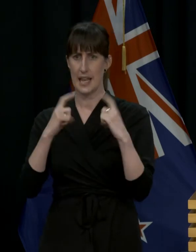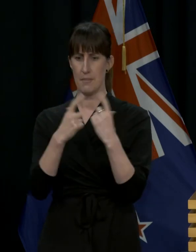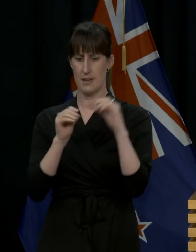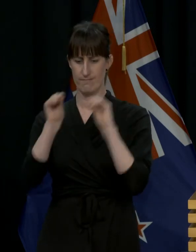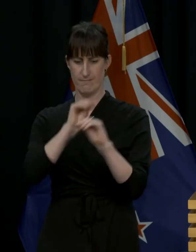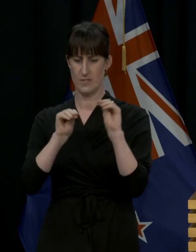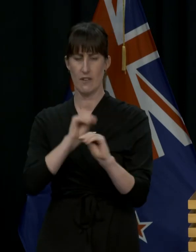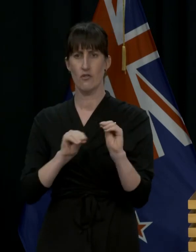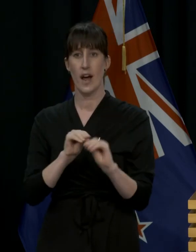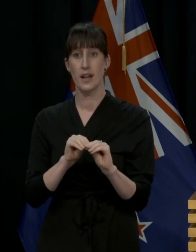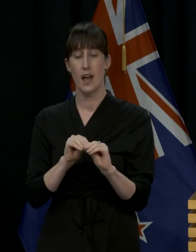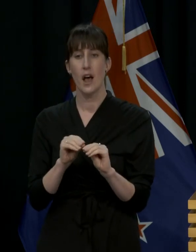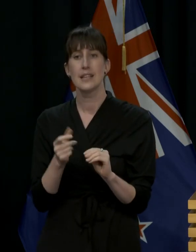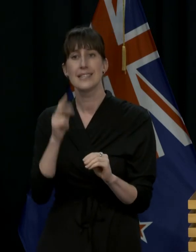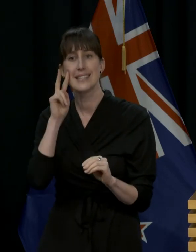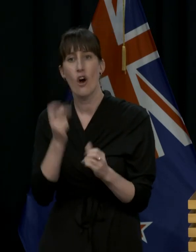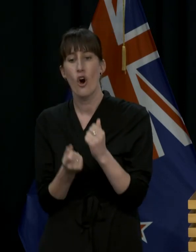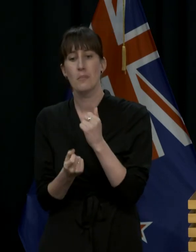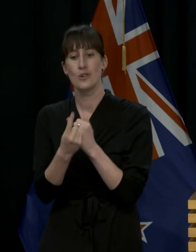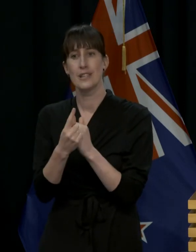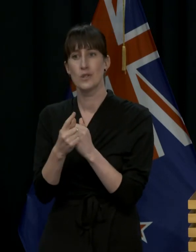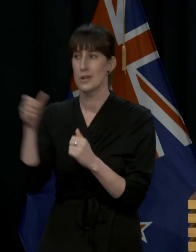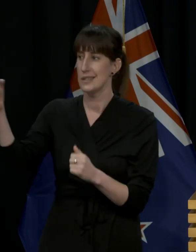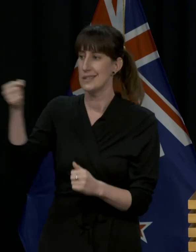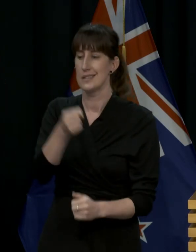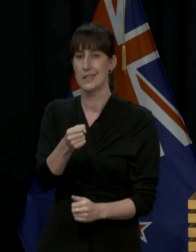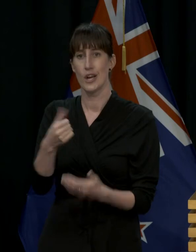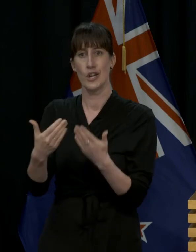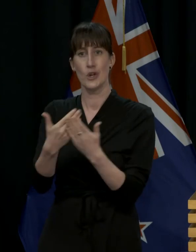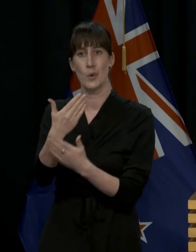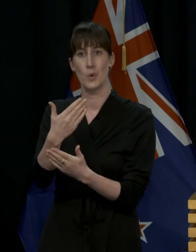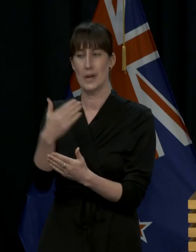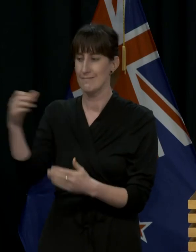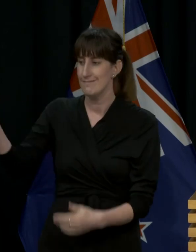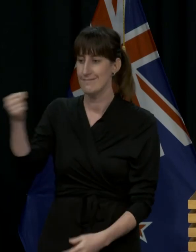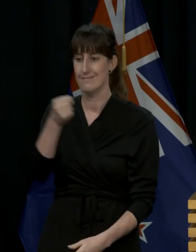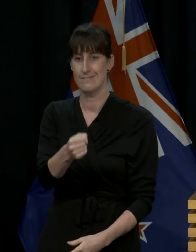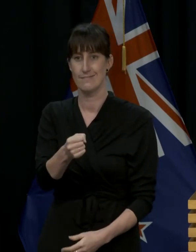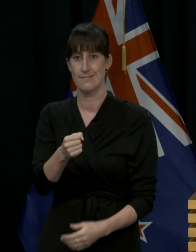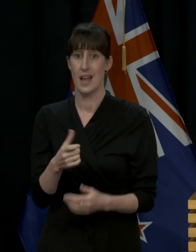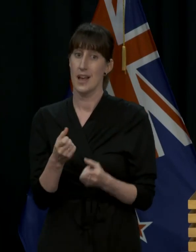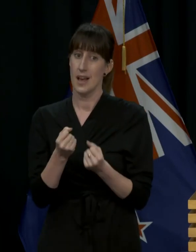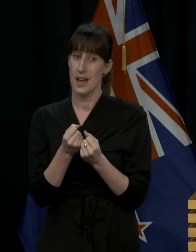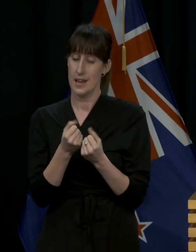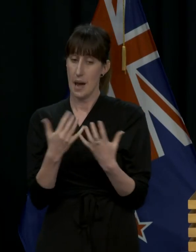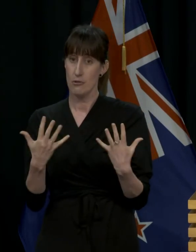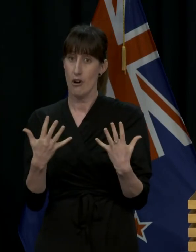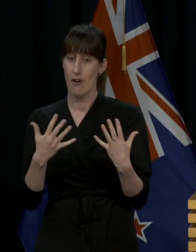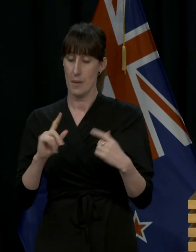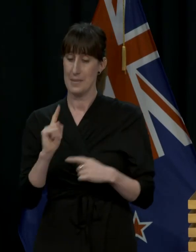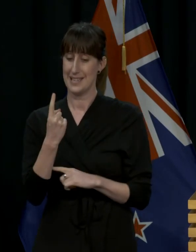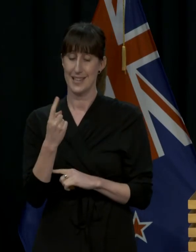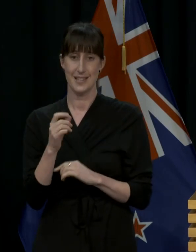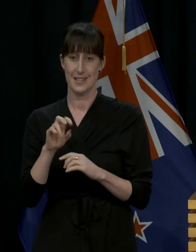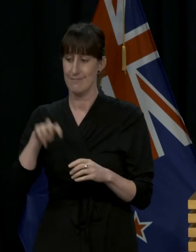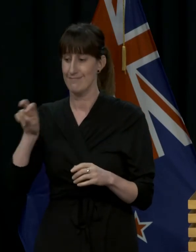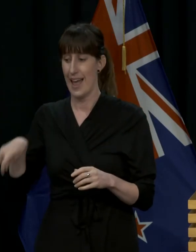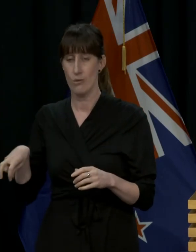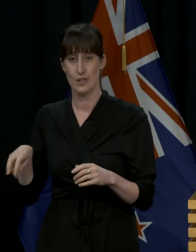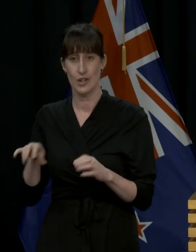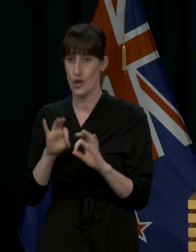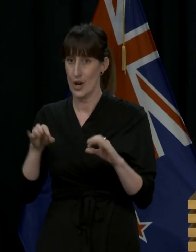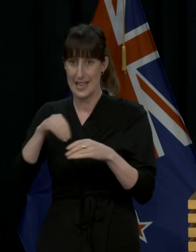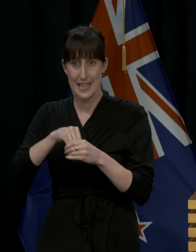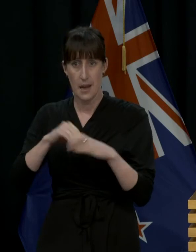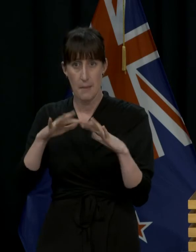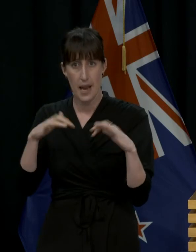to bring new people in. We were offered that opportunity by the fact that, of course, a number of ministers are no longer in this parliament. But you'll see, of course,